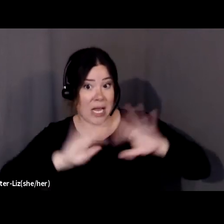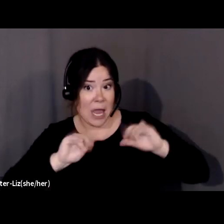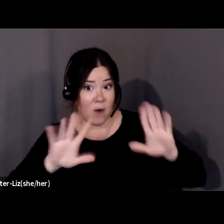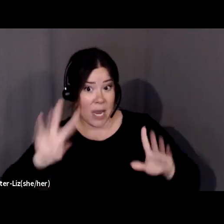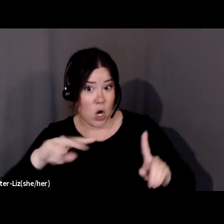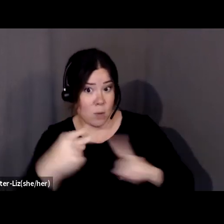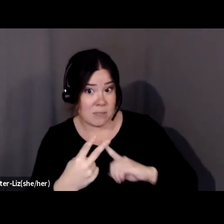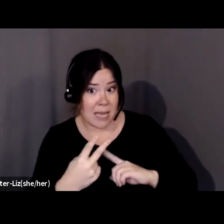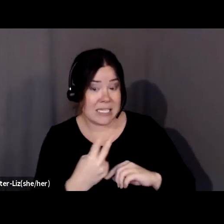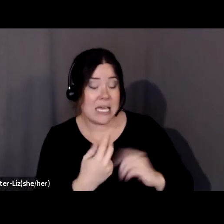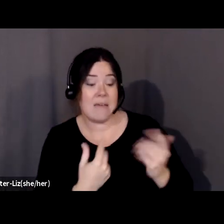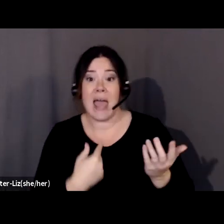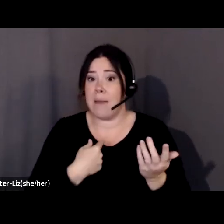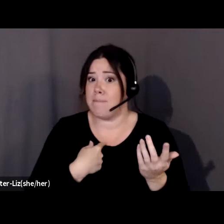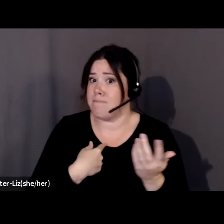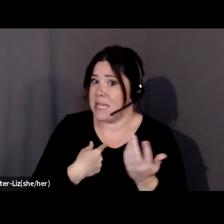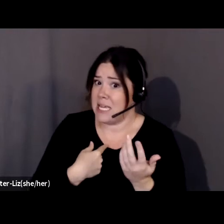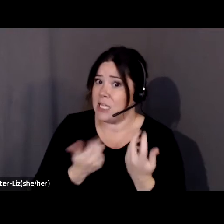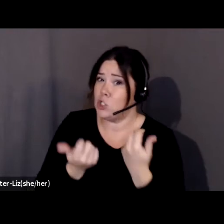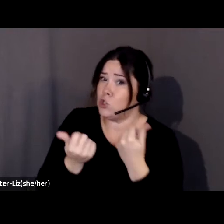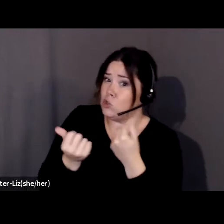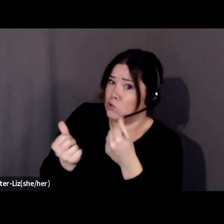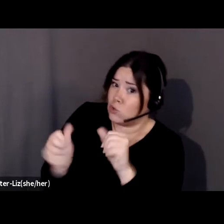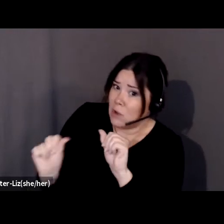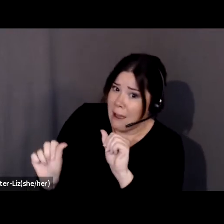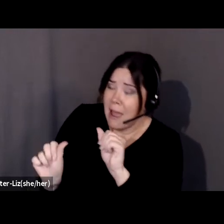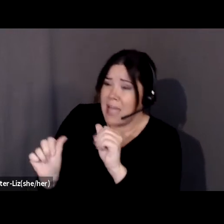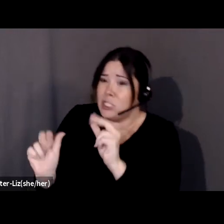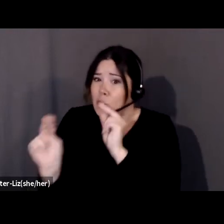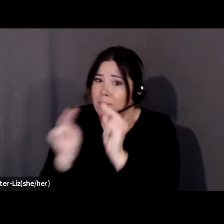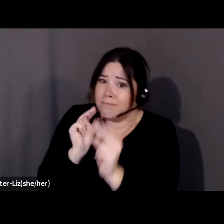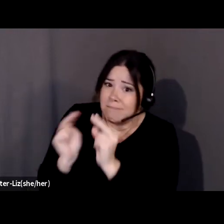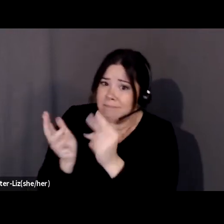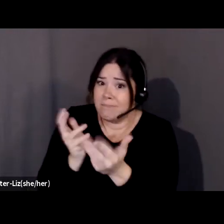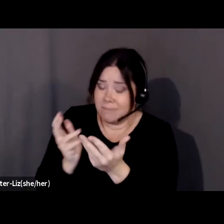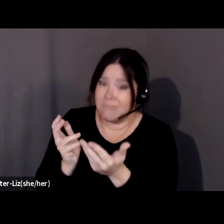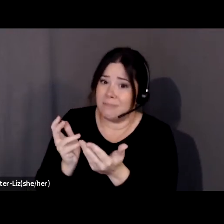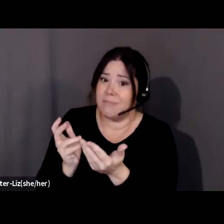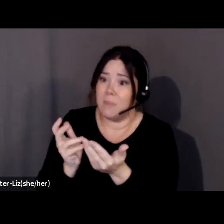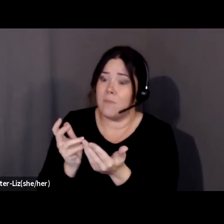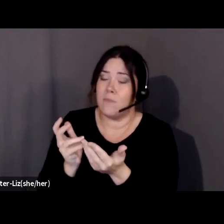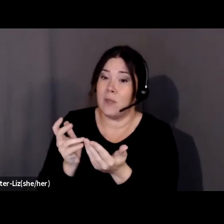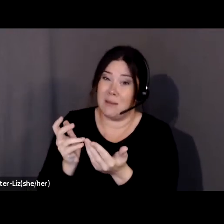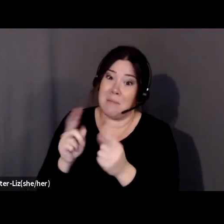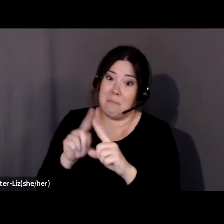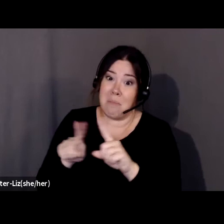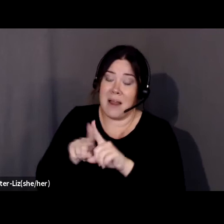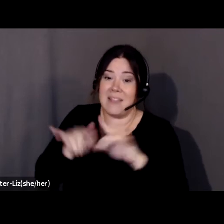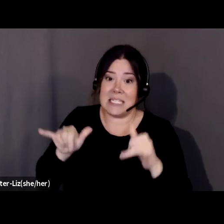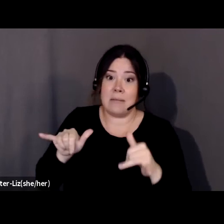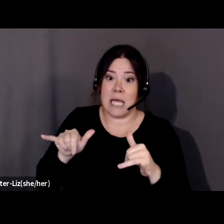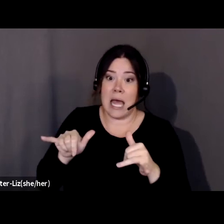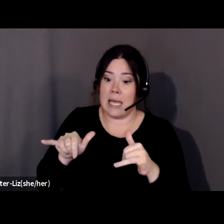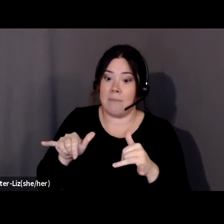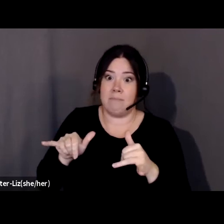me trying to meet her in the middle, but also standing my ground and saying, you know, I'm kind of uncomfortable